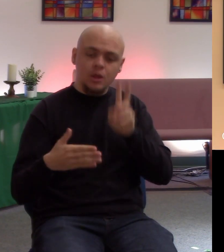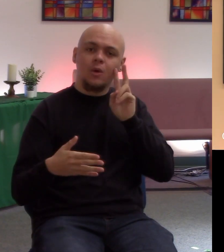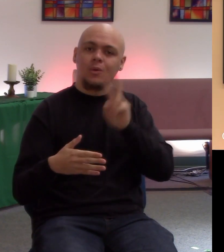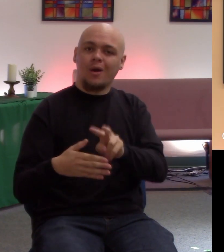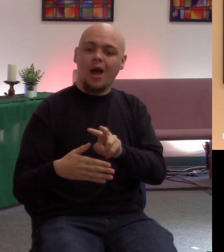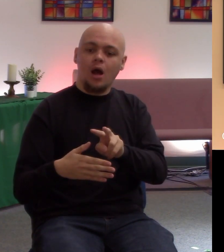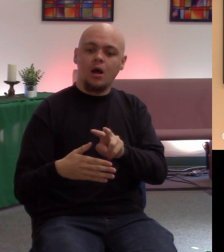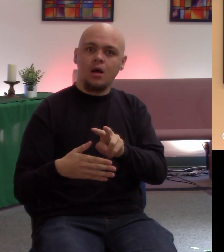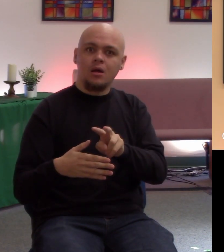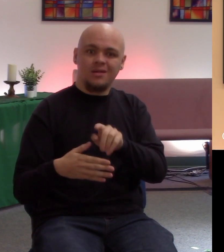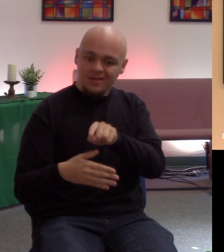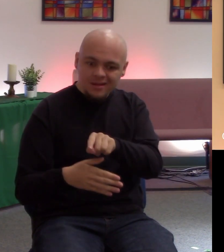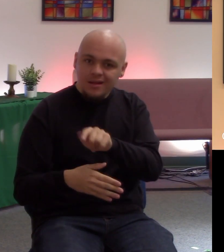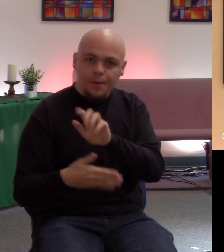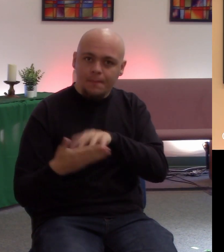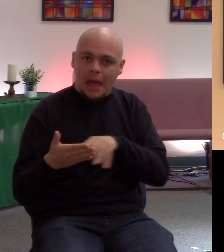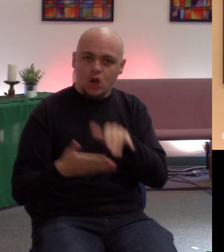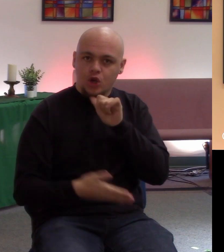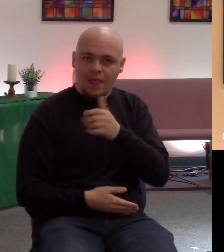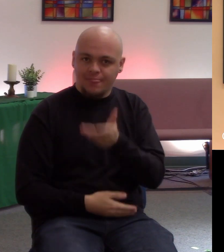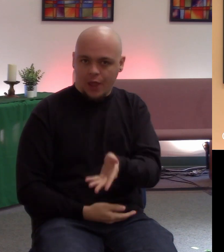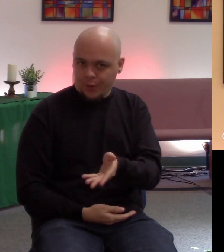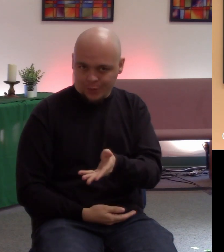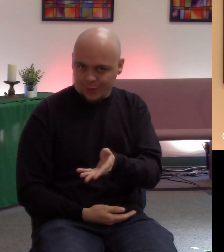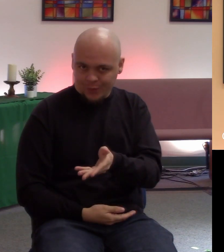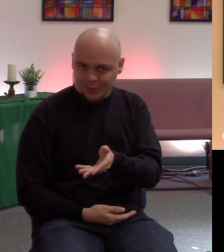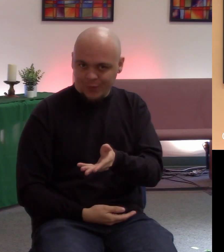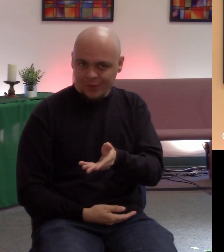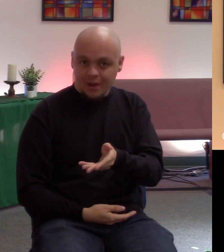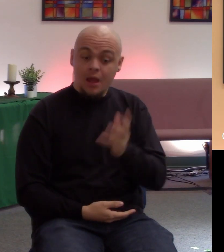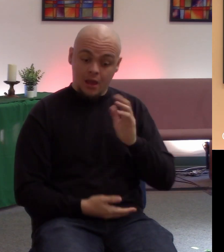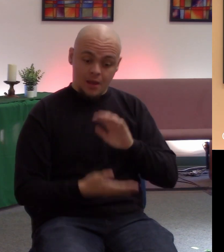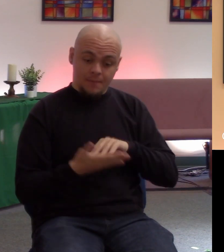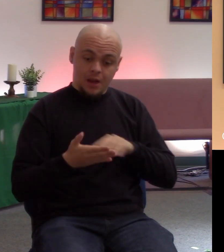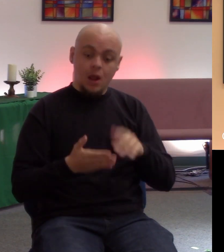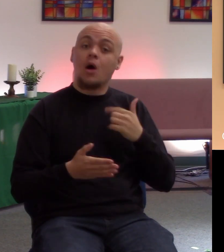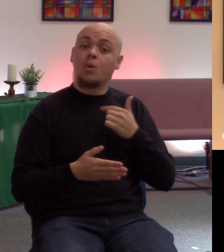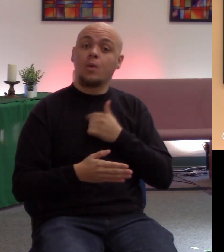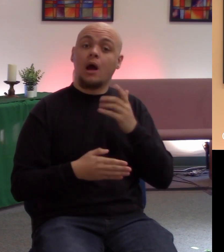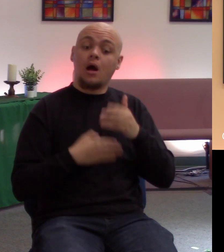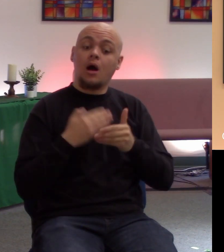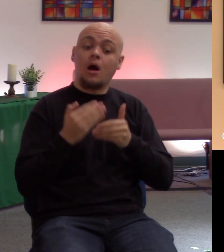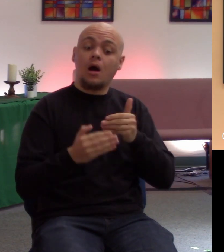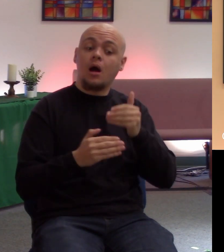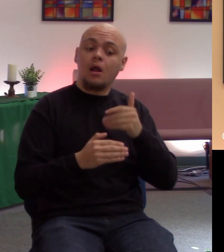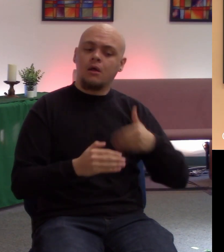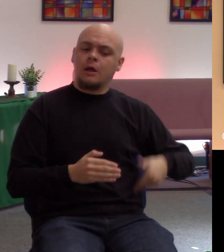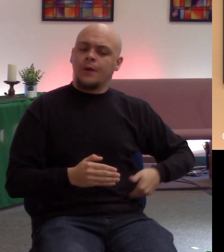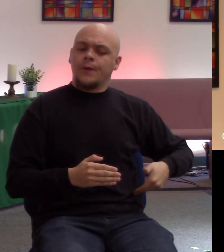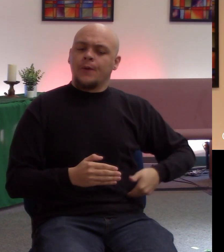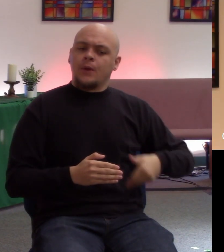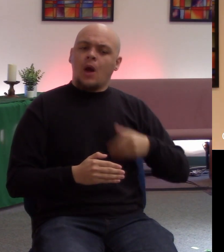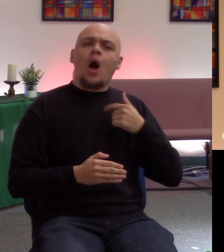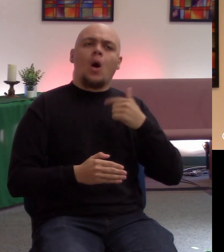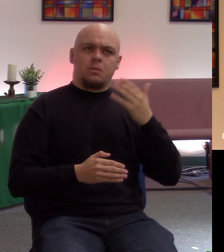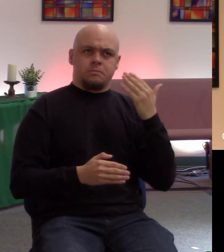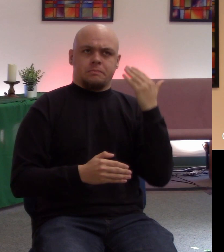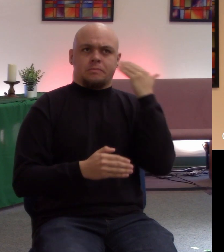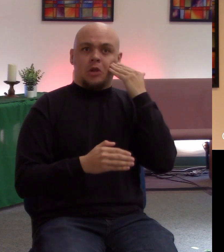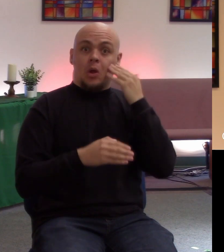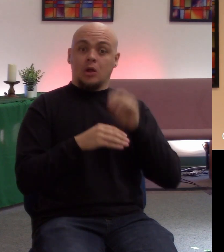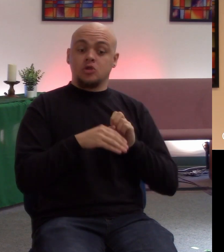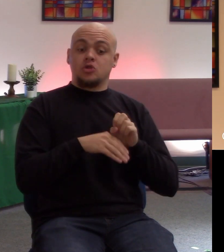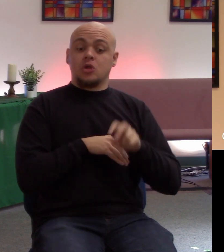there aren't patterns. See, our brain is amazing at finding patterns, and that helps us move on to make like these intuitive leaps